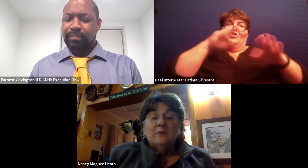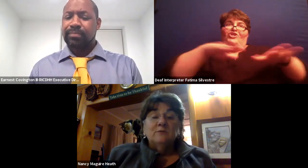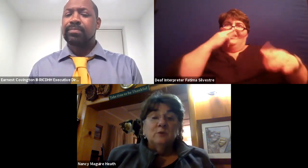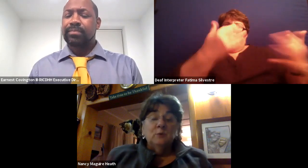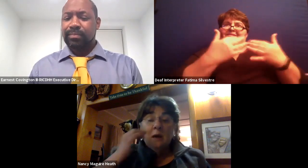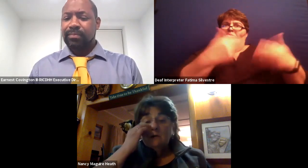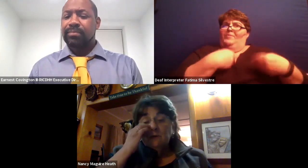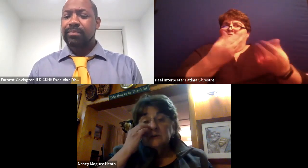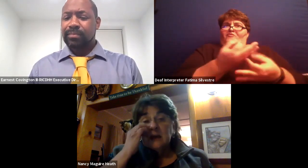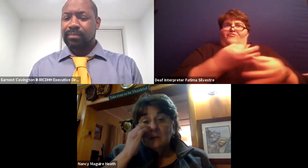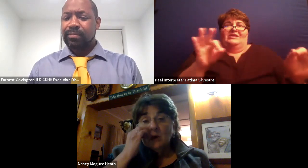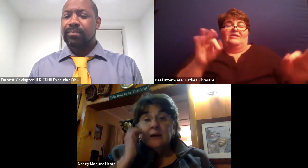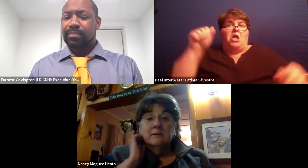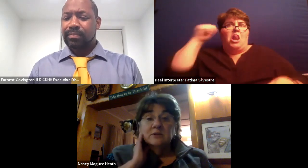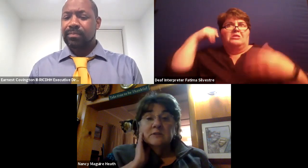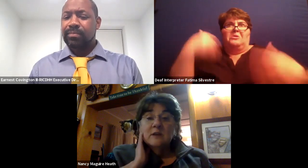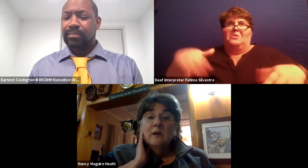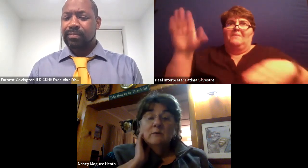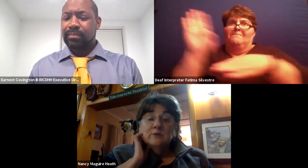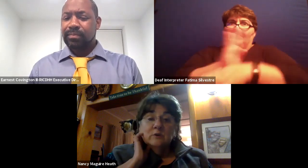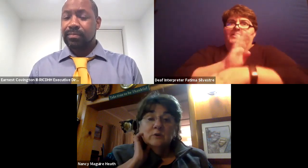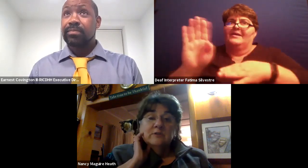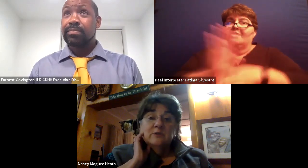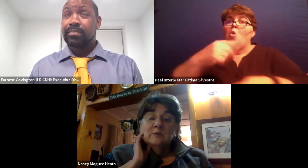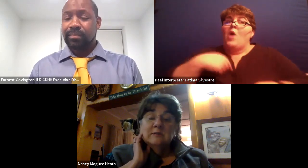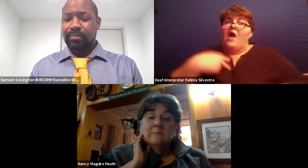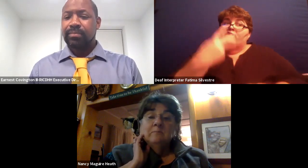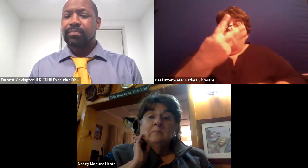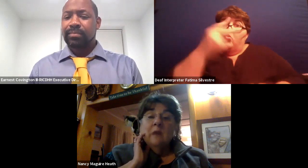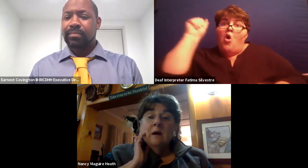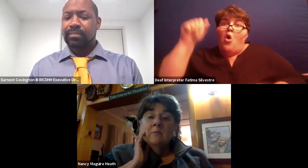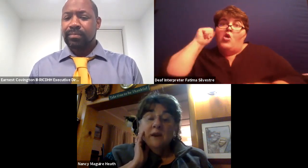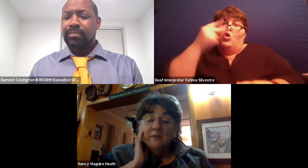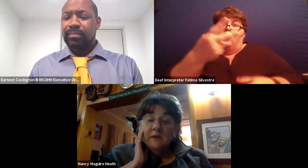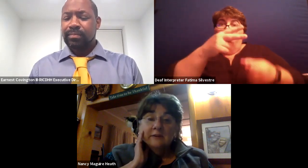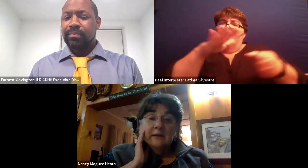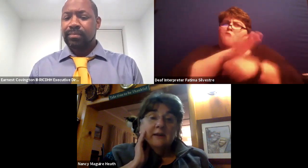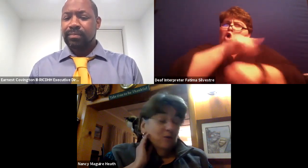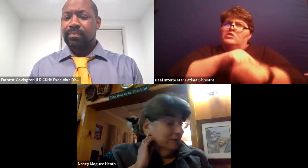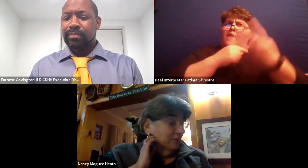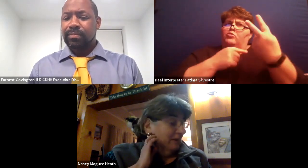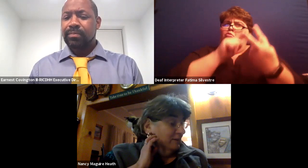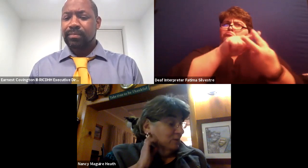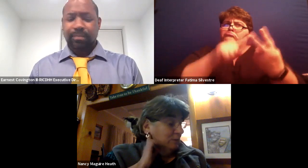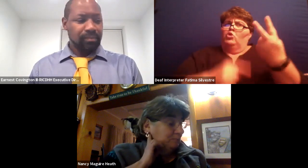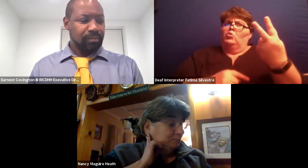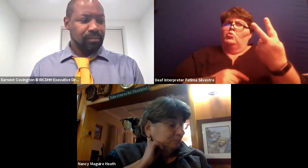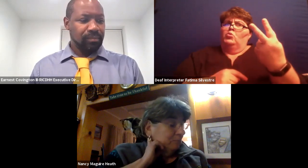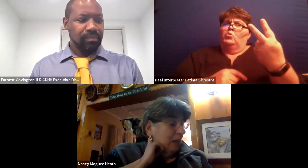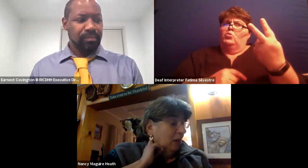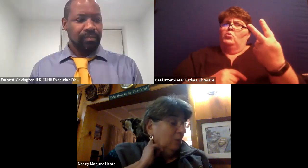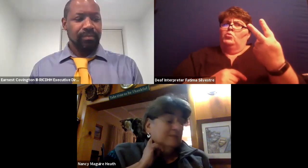busy. We have 2 full-time audiologists who service students there in the clinic and also in our